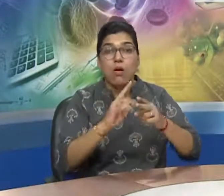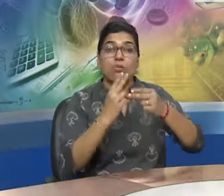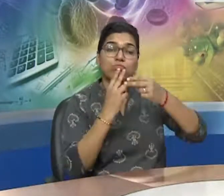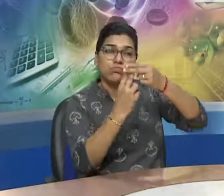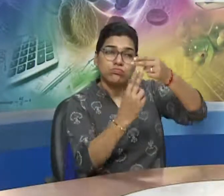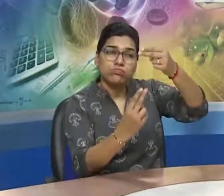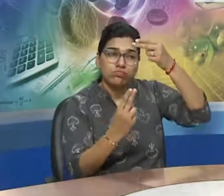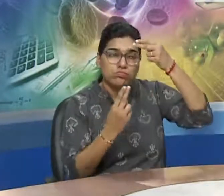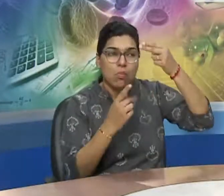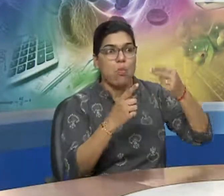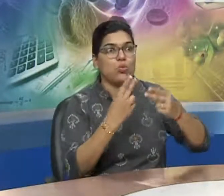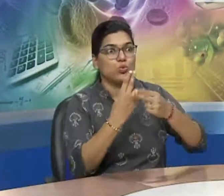Genuine.